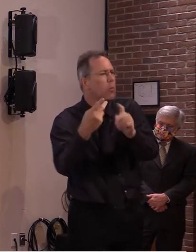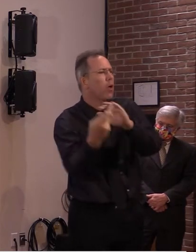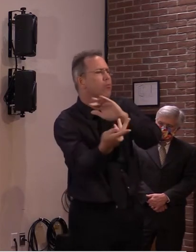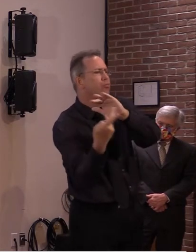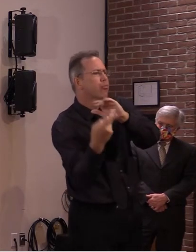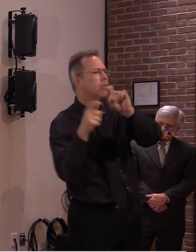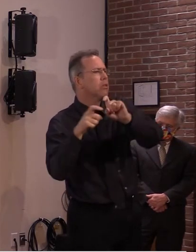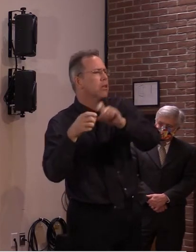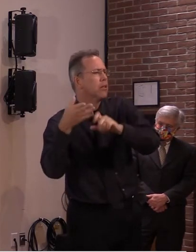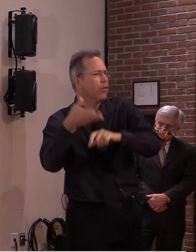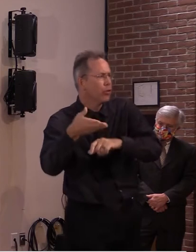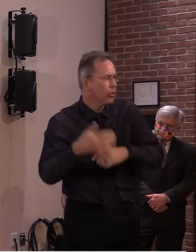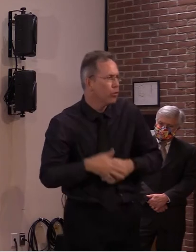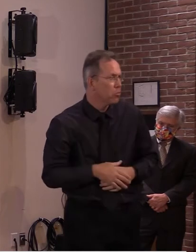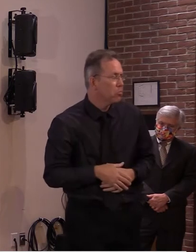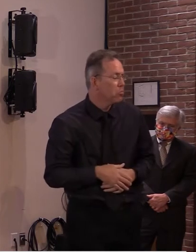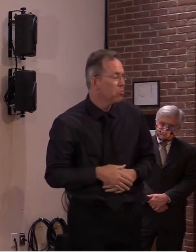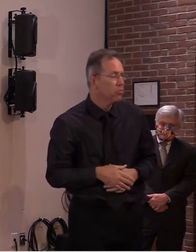Thank you.